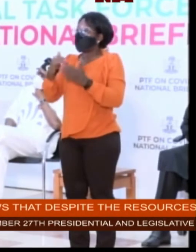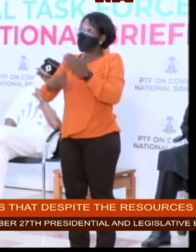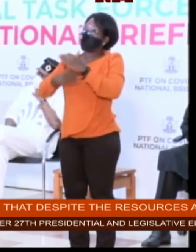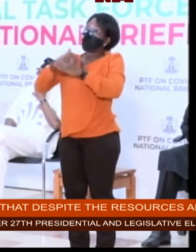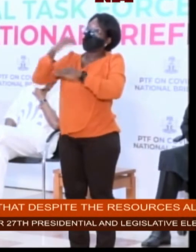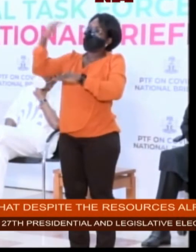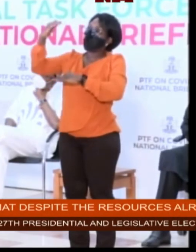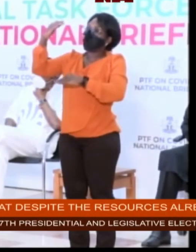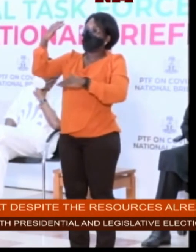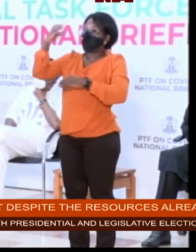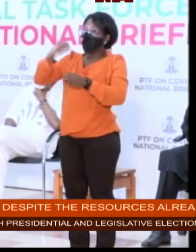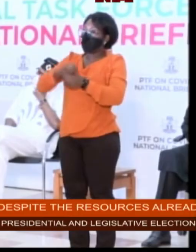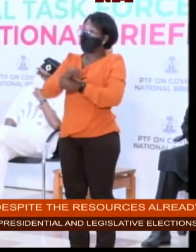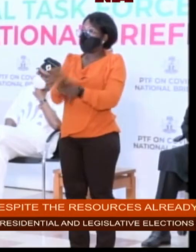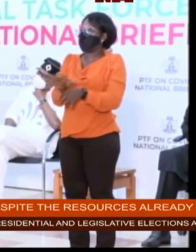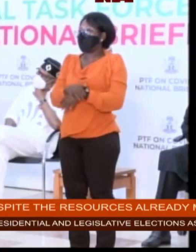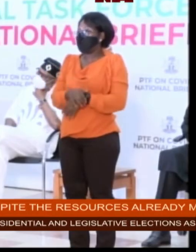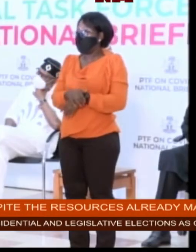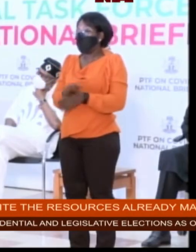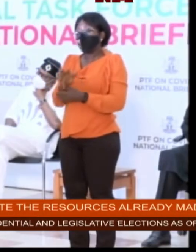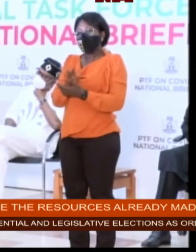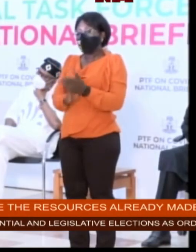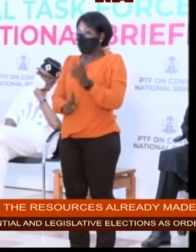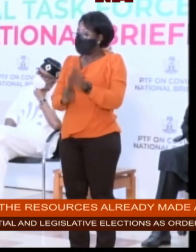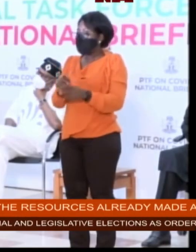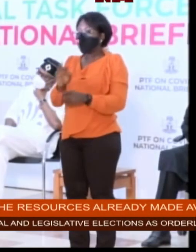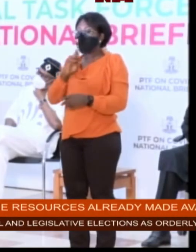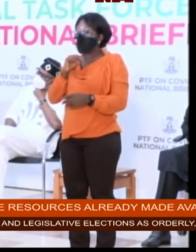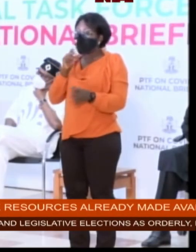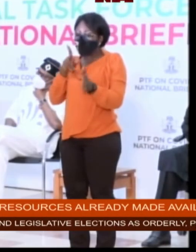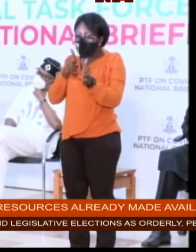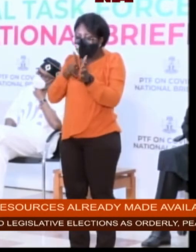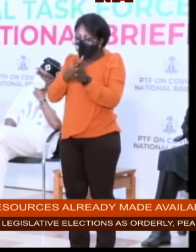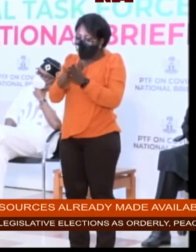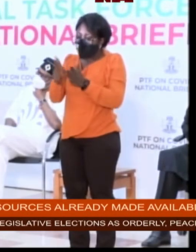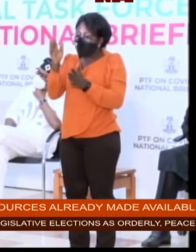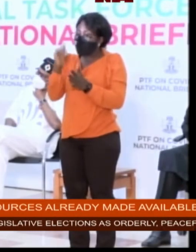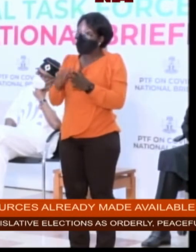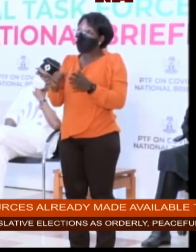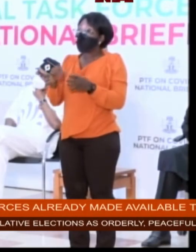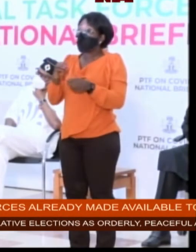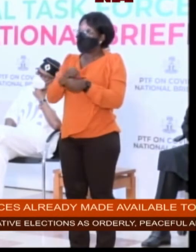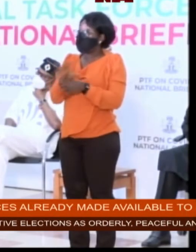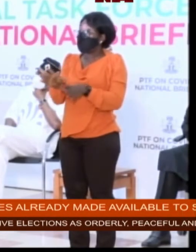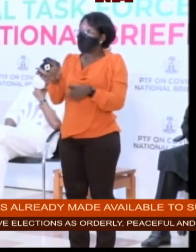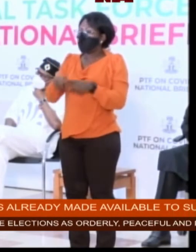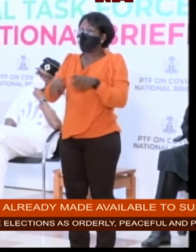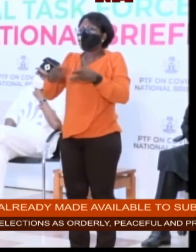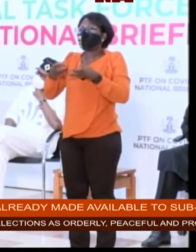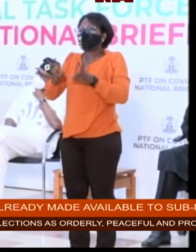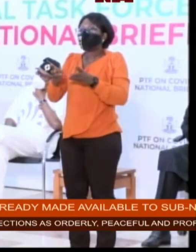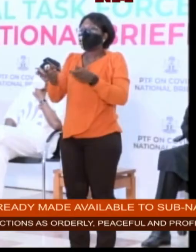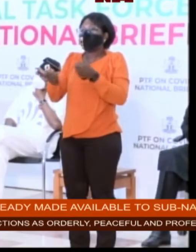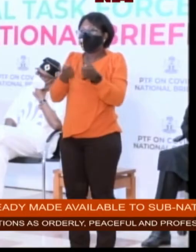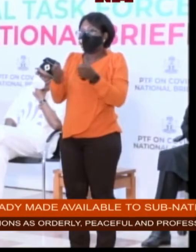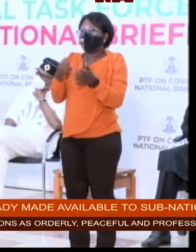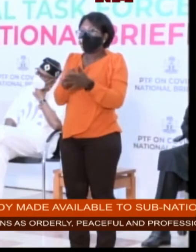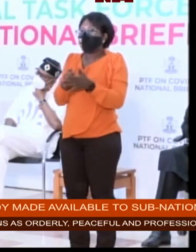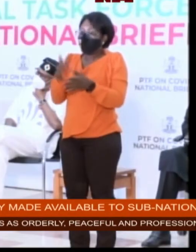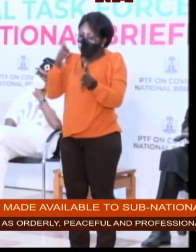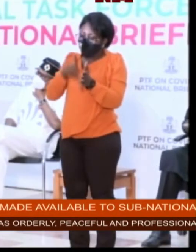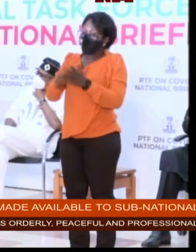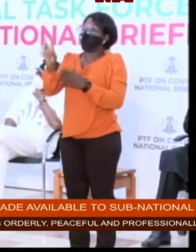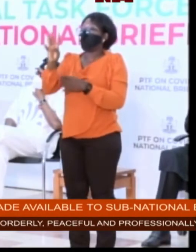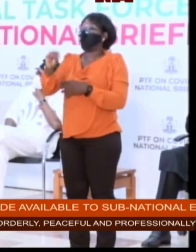beyond COVID, some people may not be killed by COVID, but the way they manage their COVID may end up